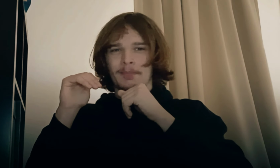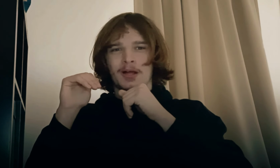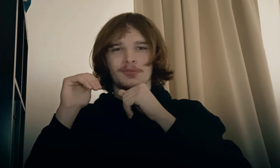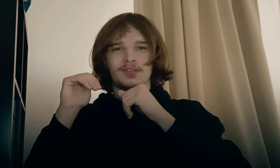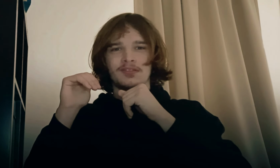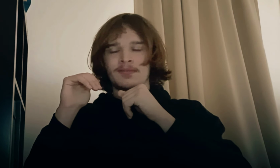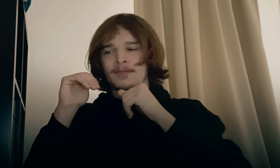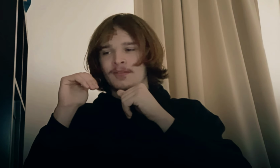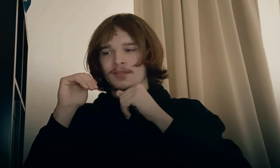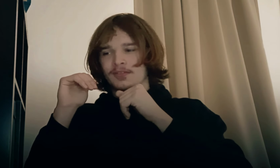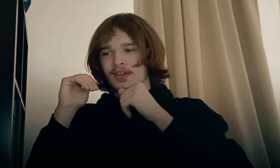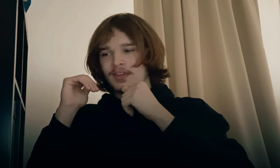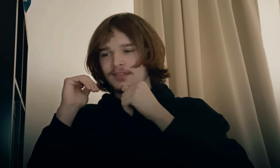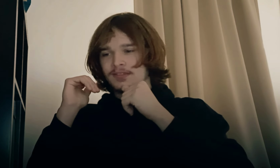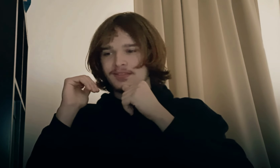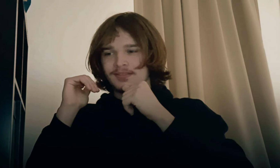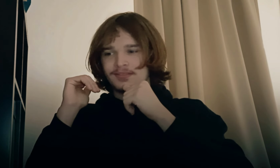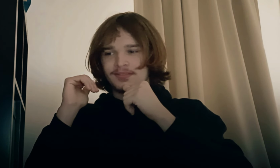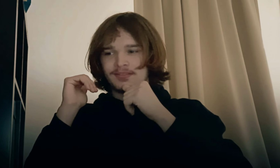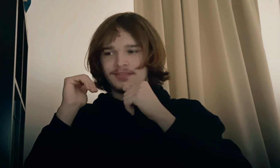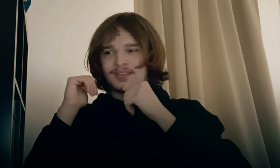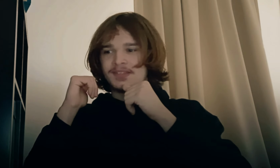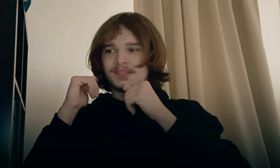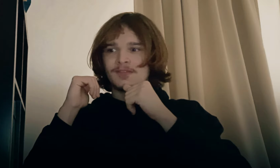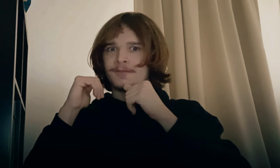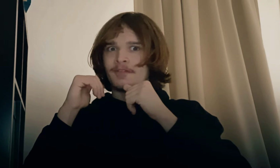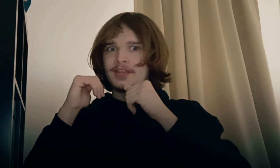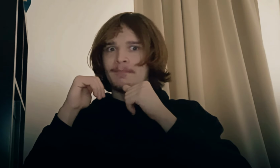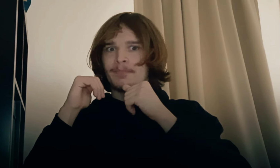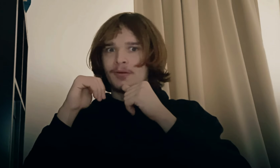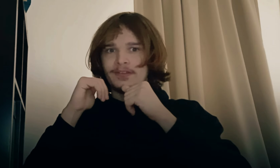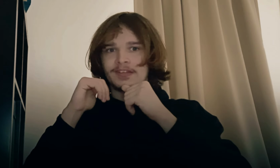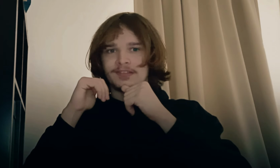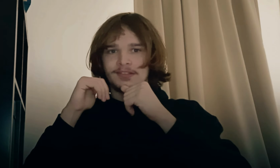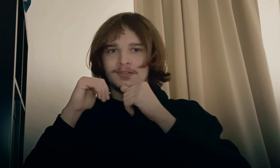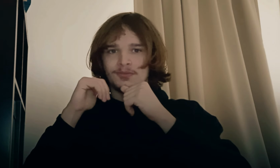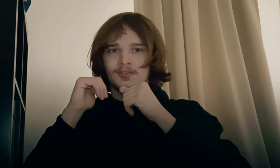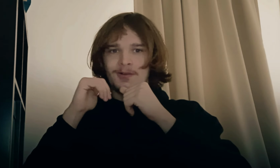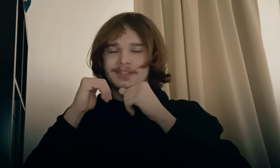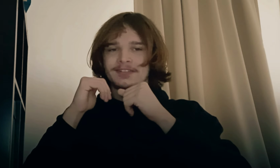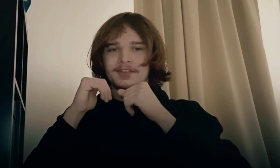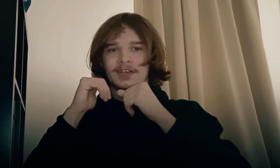about. And it's very important to know that thing.